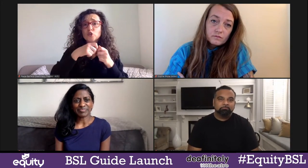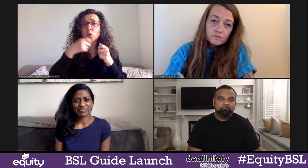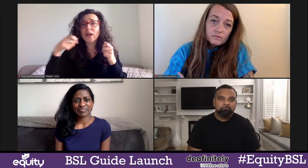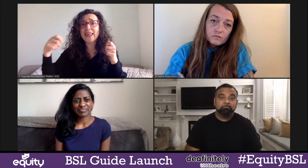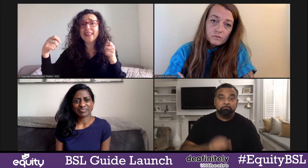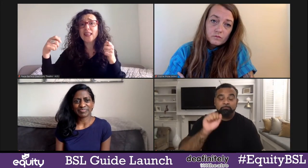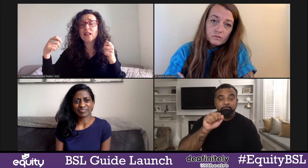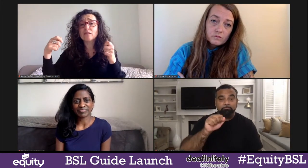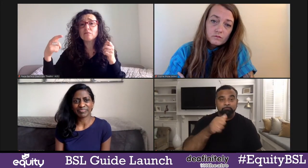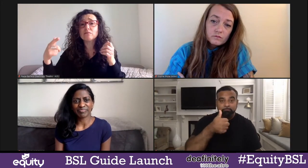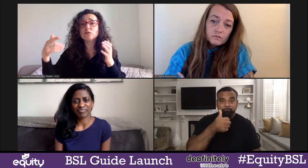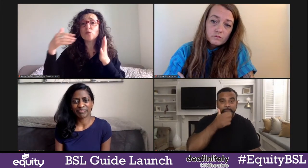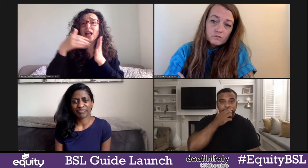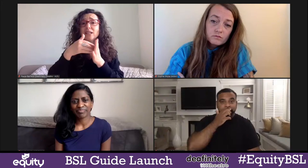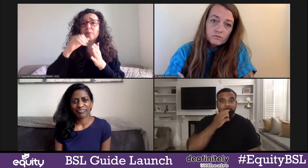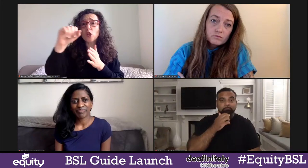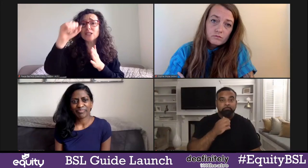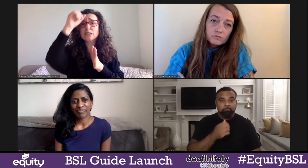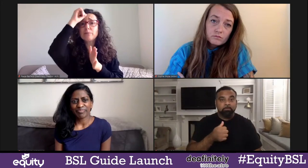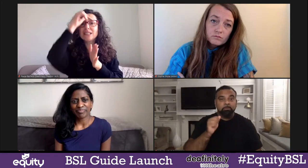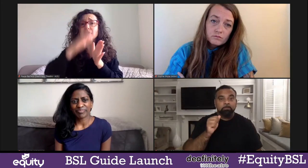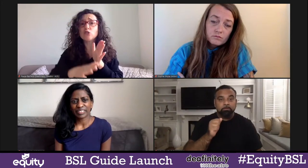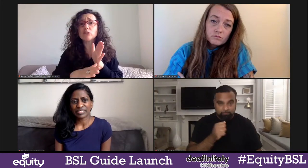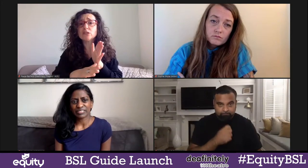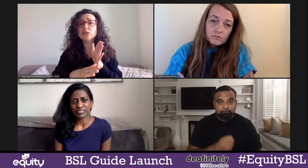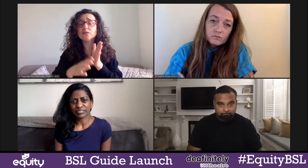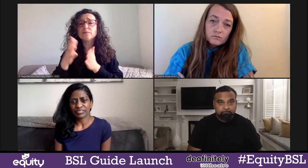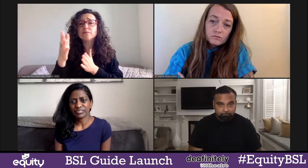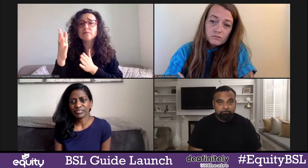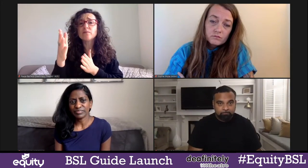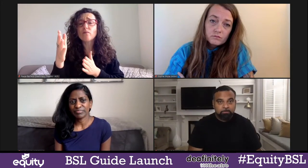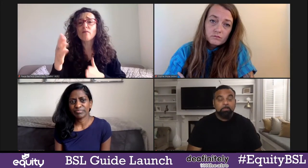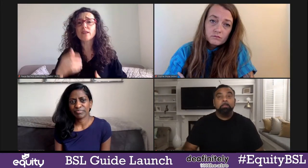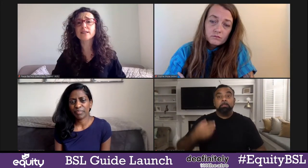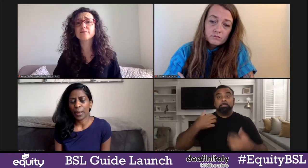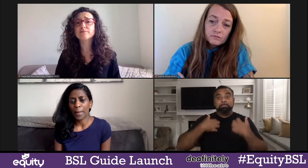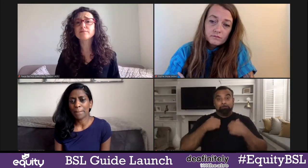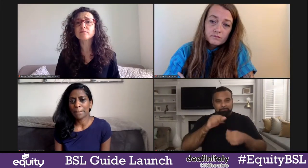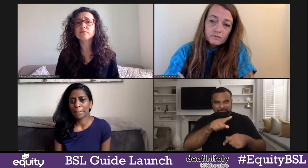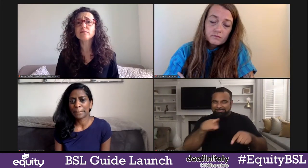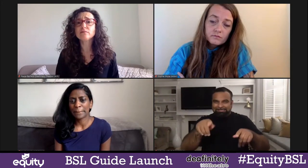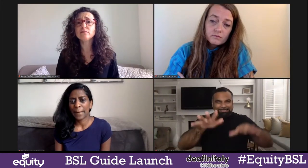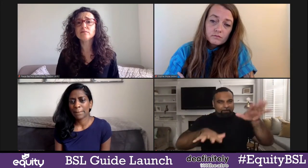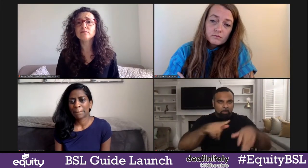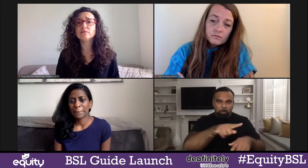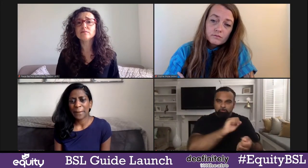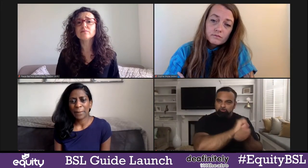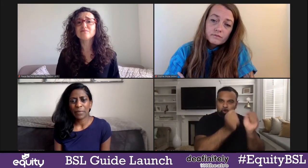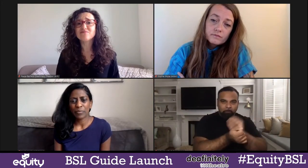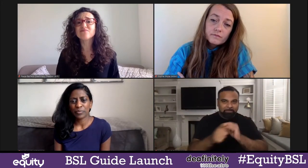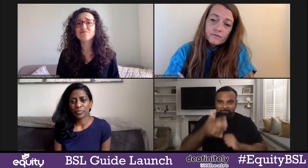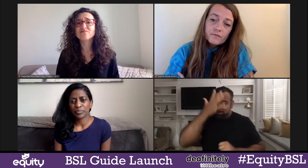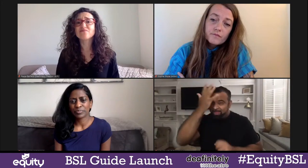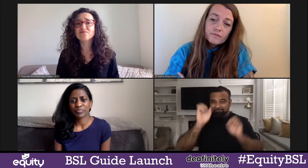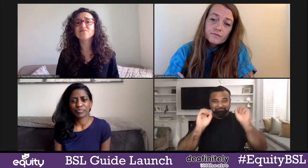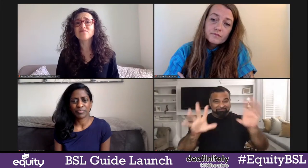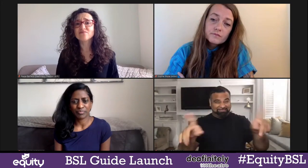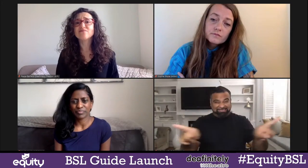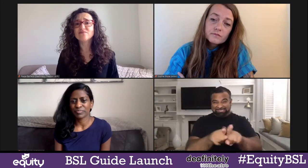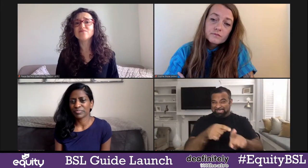Thank you for that, Nadia, sharing that experience. I'd like to ask now, Julian, if you wouldn't mind sharing some of your experiences. Julian, I've had